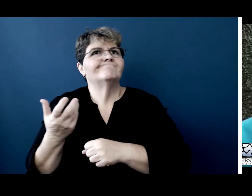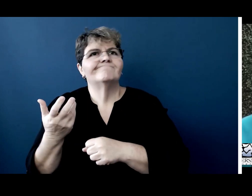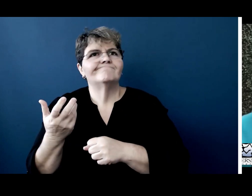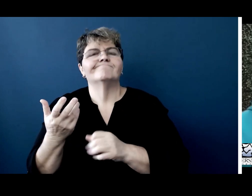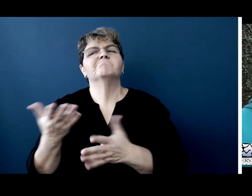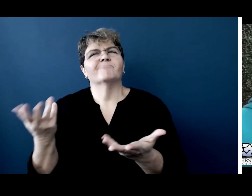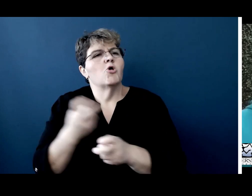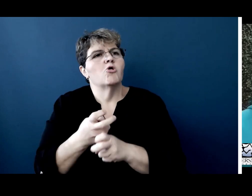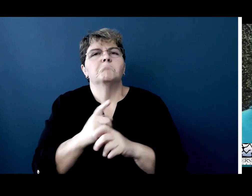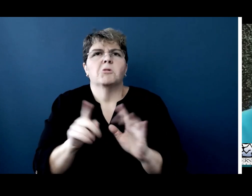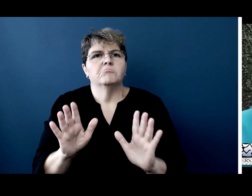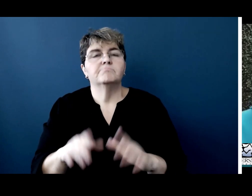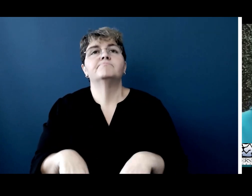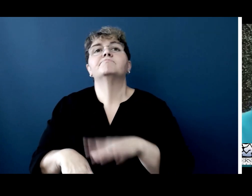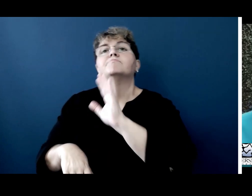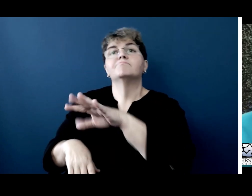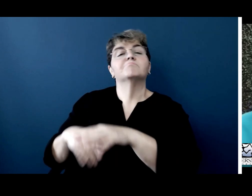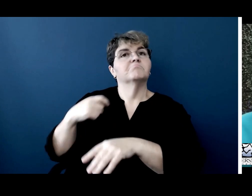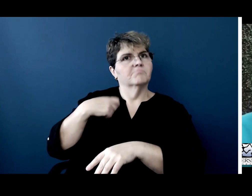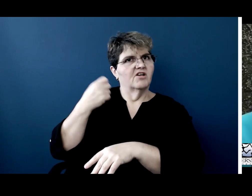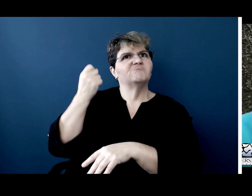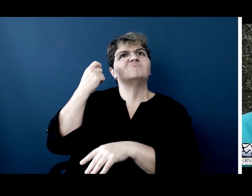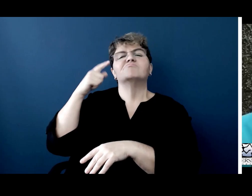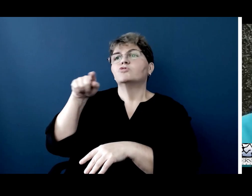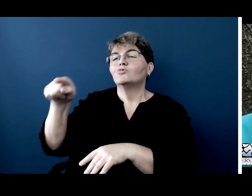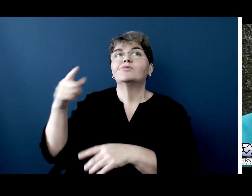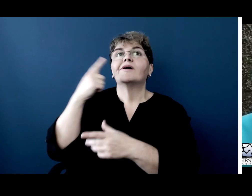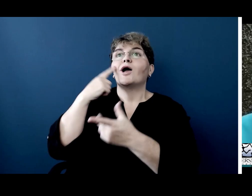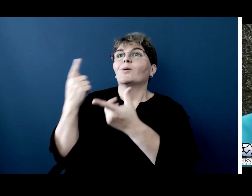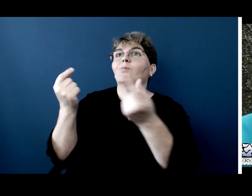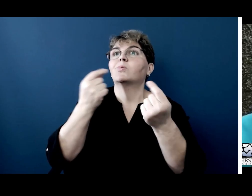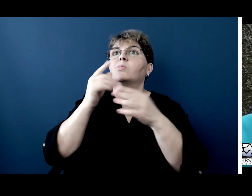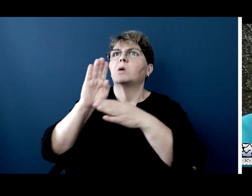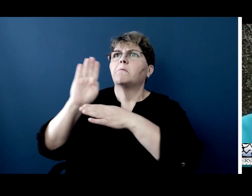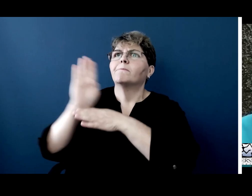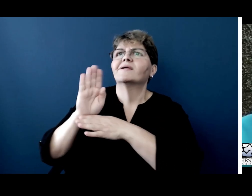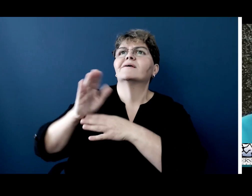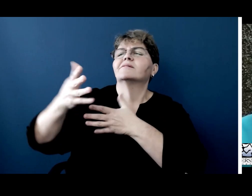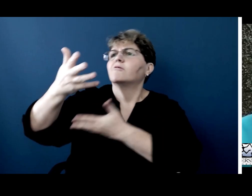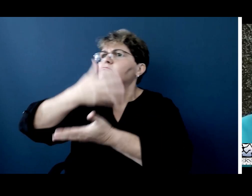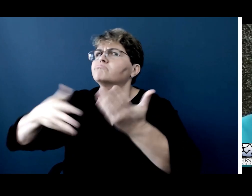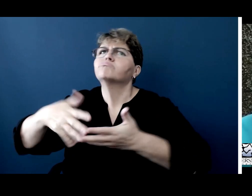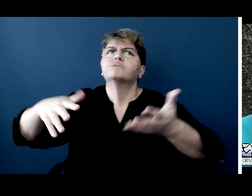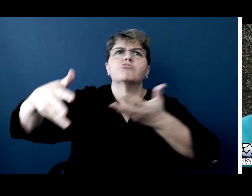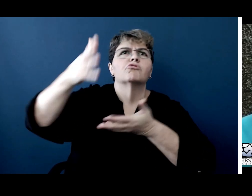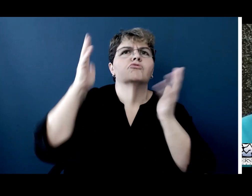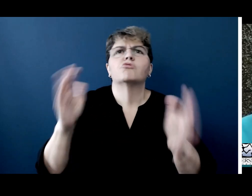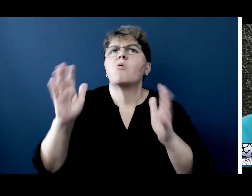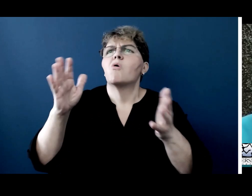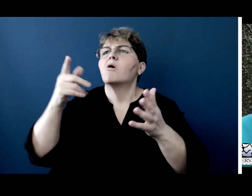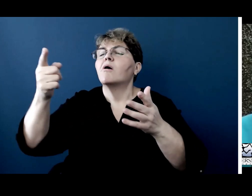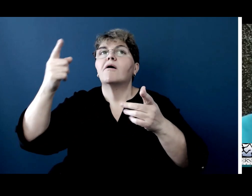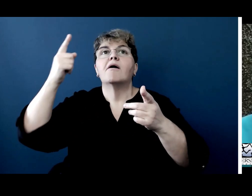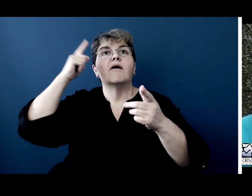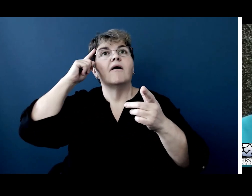in mind throughout the whole time. yeah. Yeah. As when I come here, I take my mind off it sometimes,